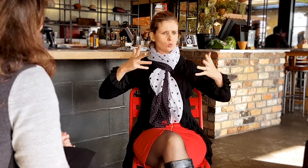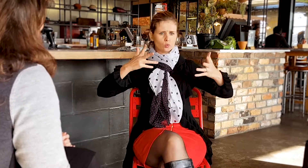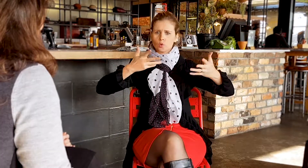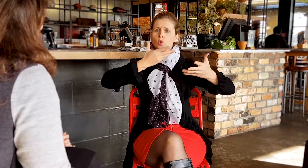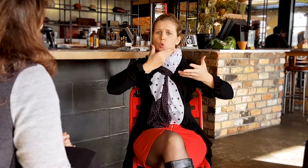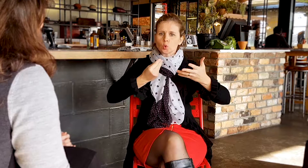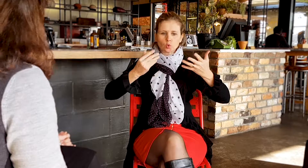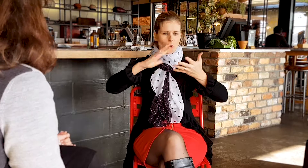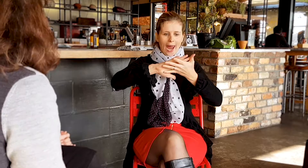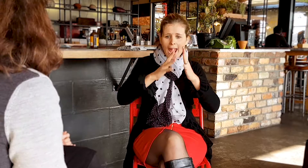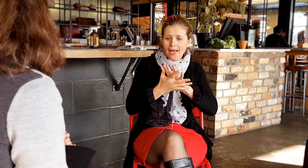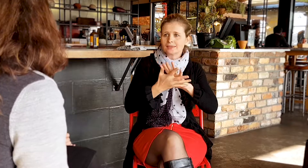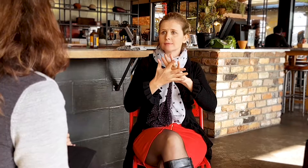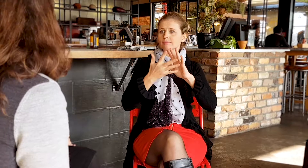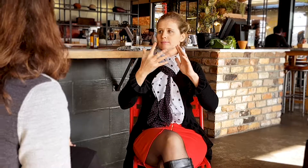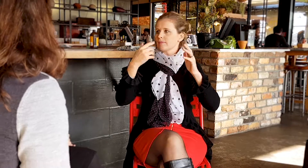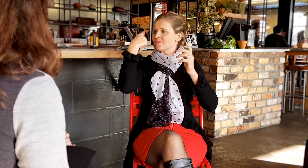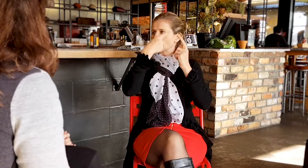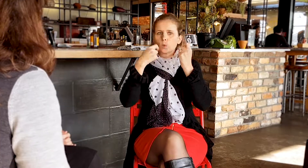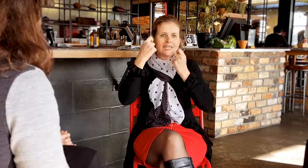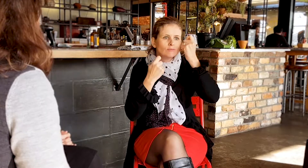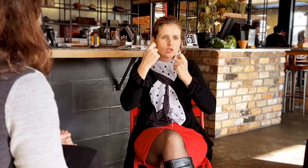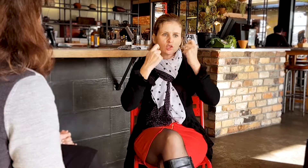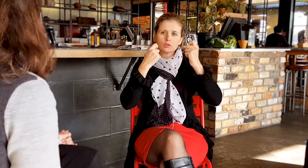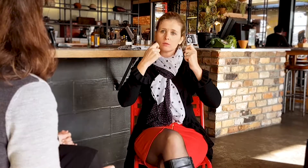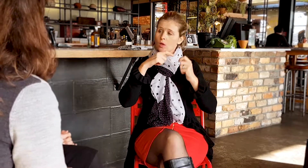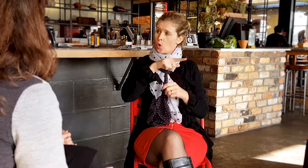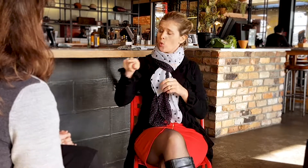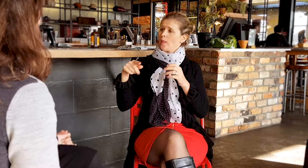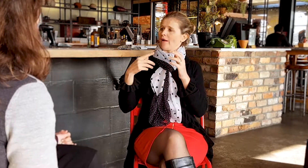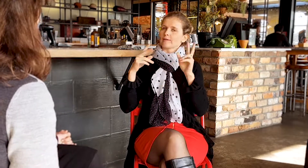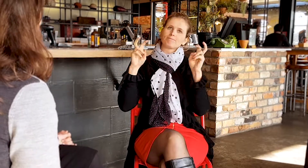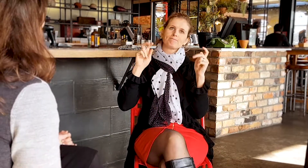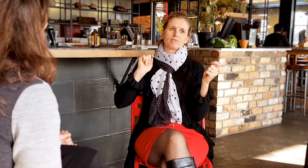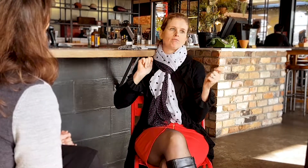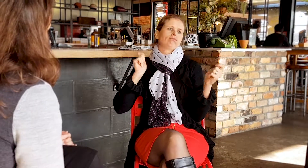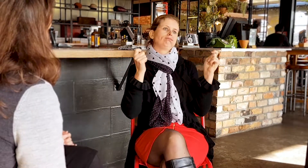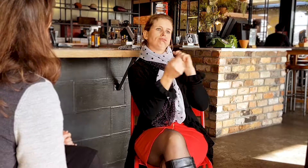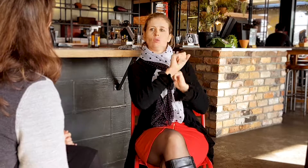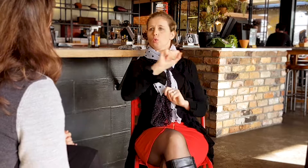if you understand sign language, facial expressions,